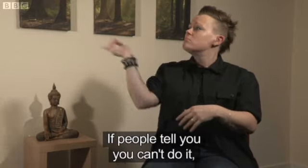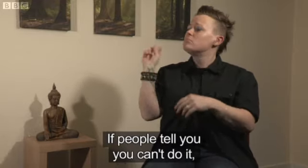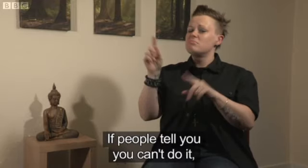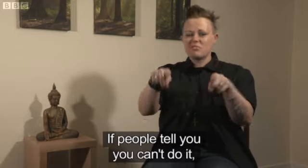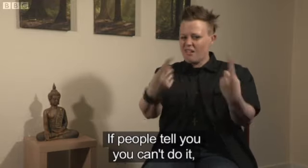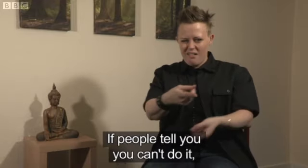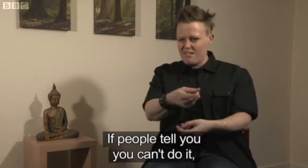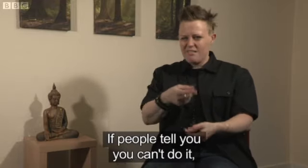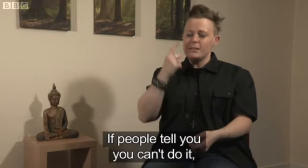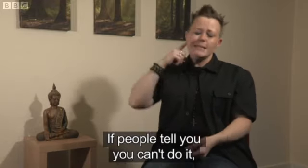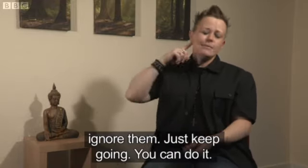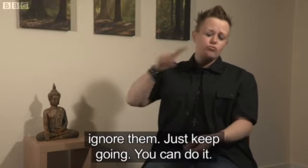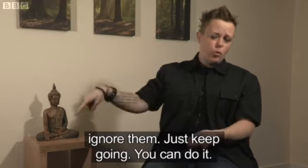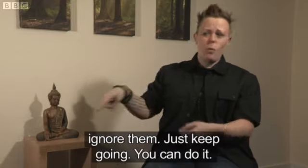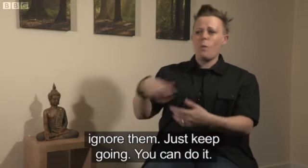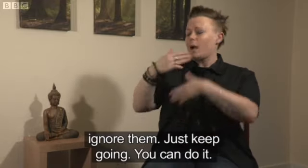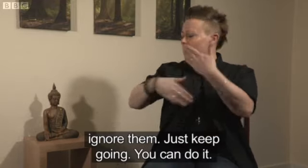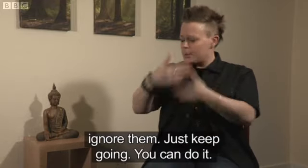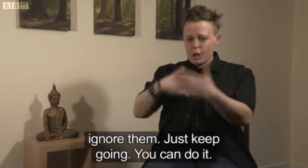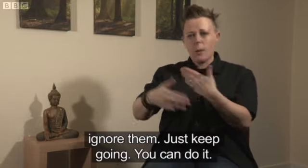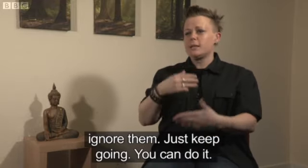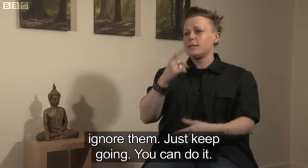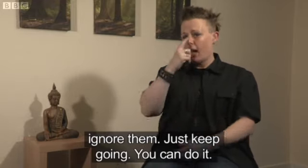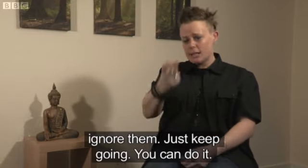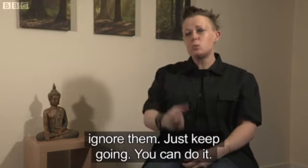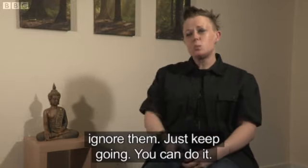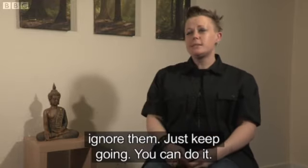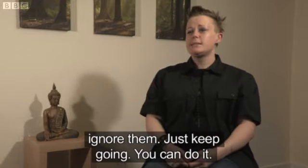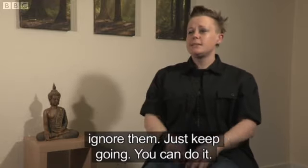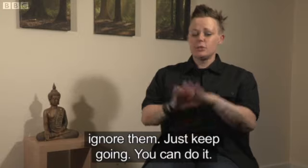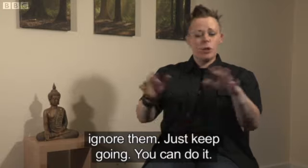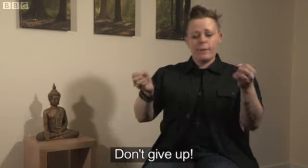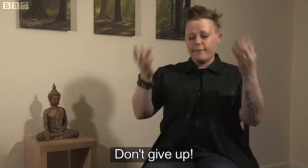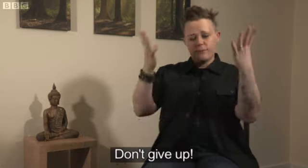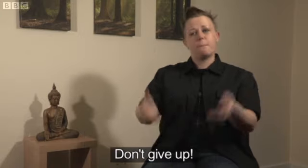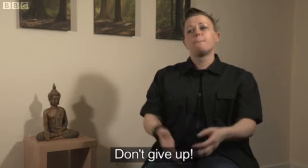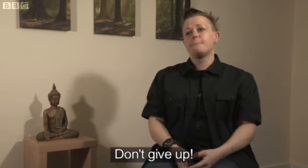you you can't do it, ignore them. Just keep going. You can do it. Don't give up.